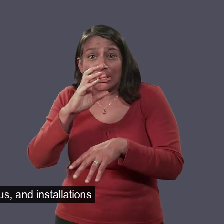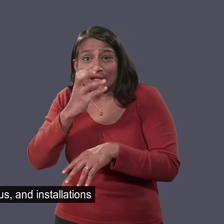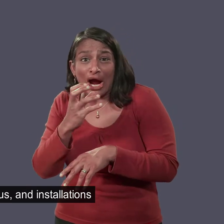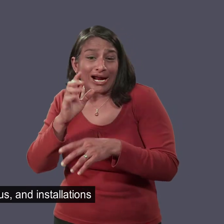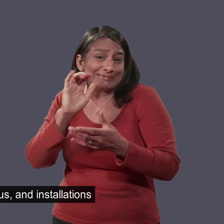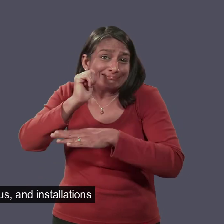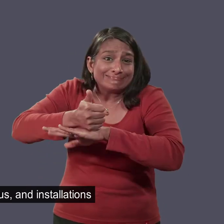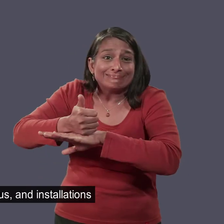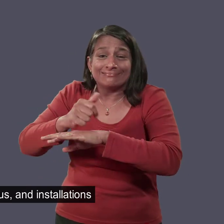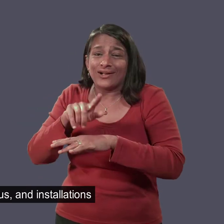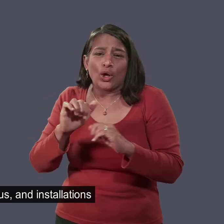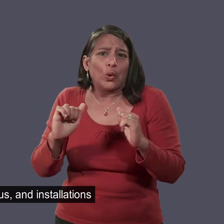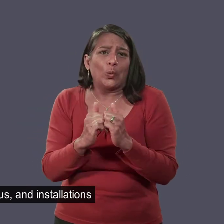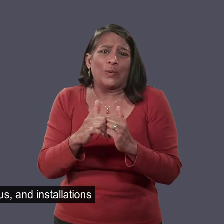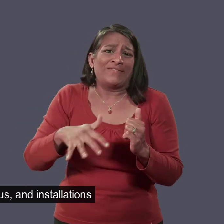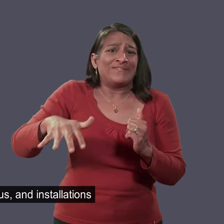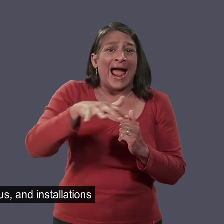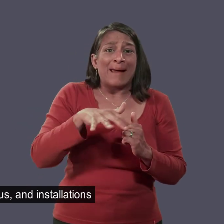the outdoor spaces of Maritime Greenwich.